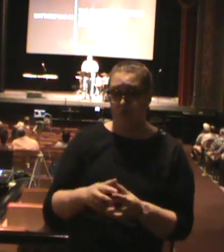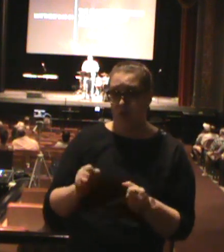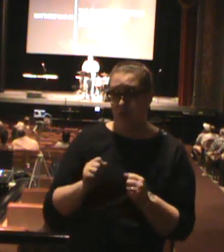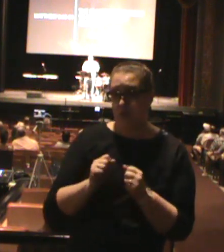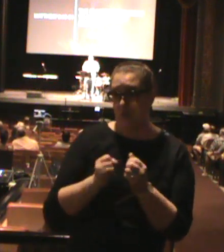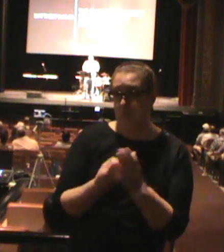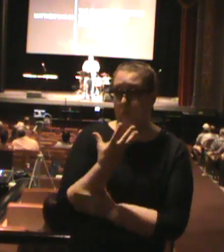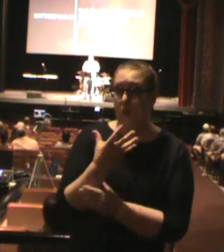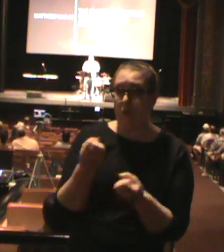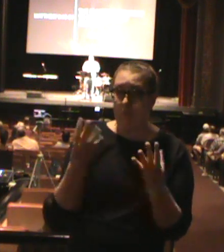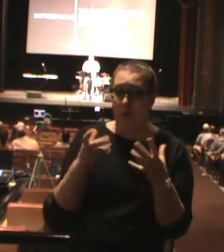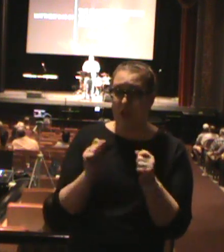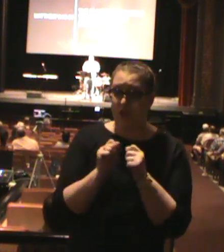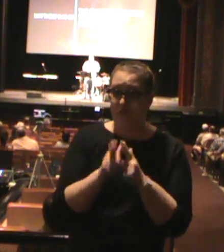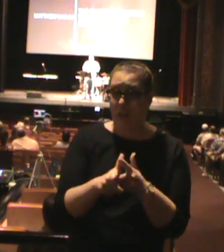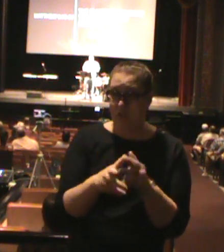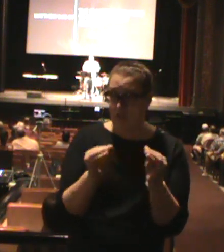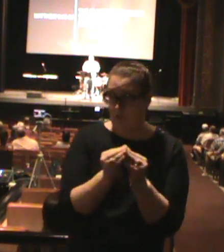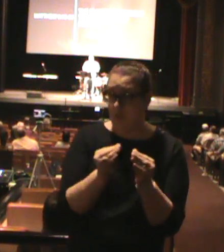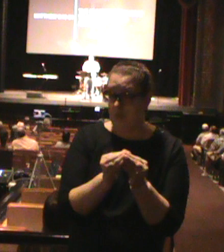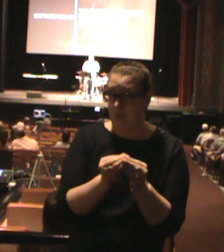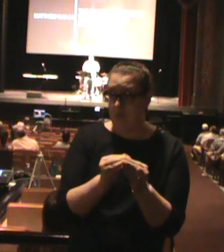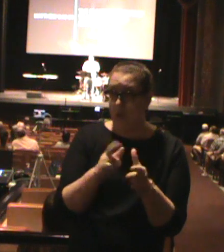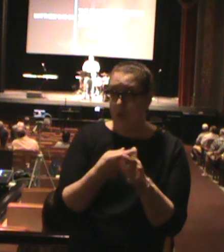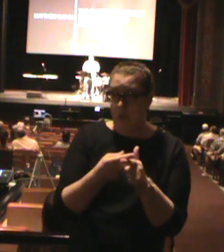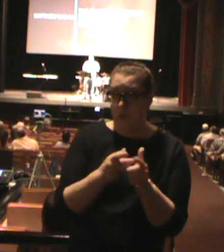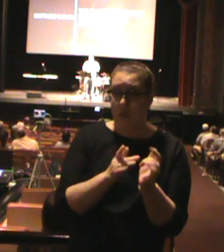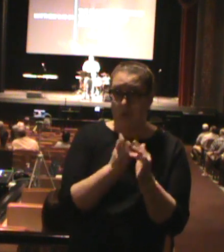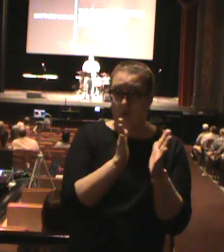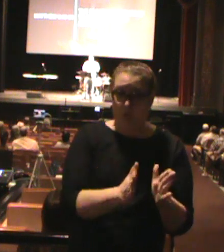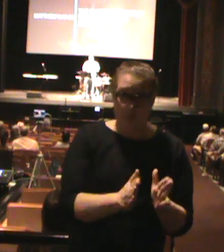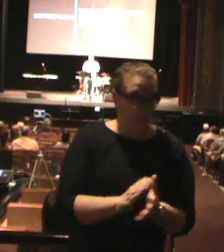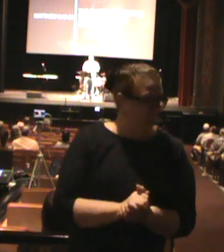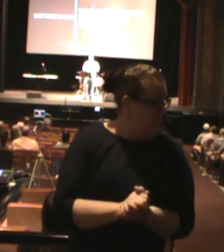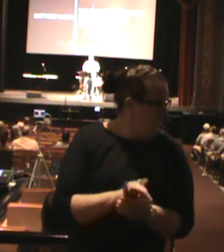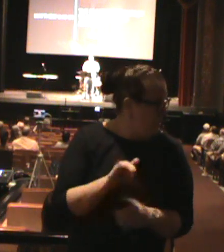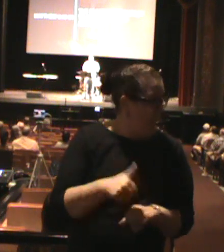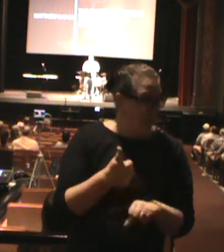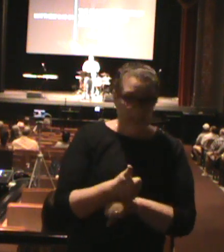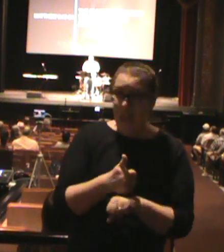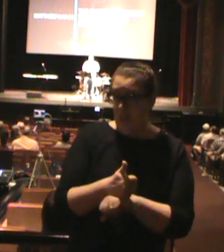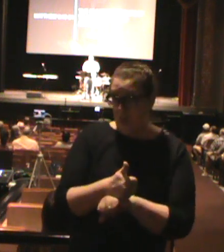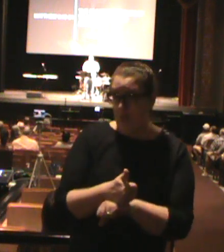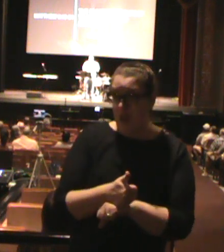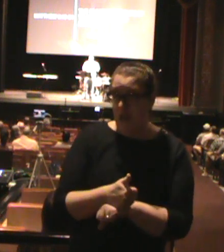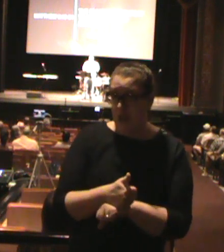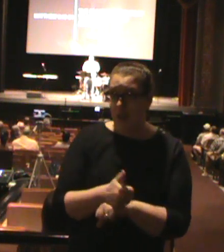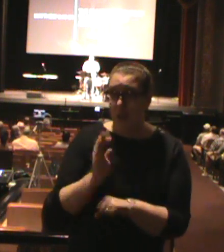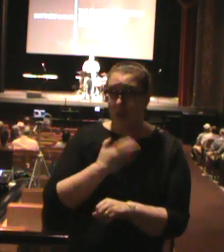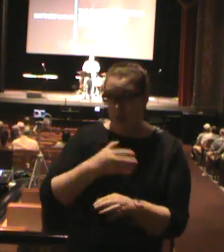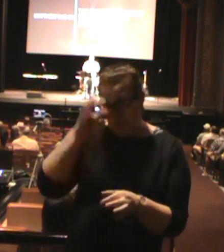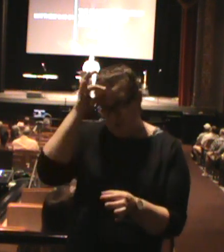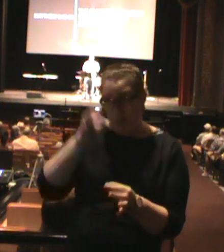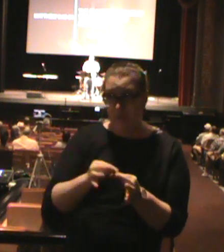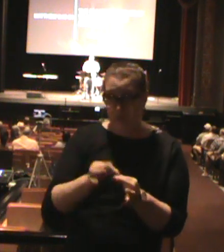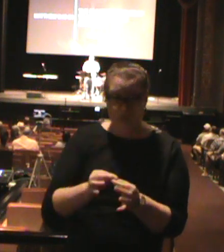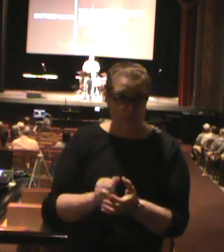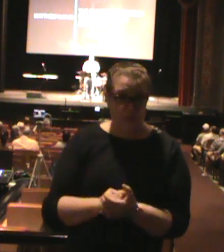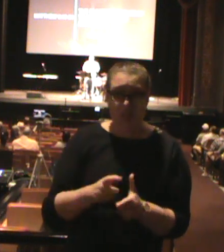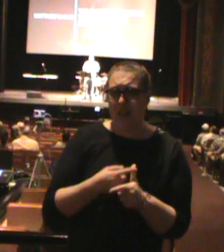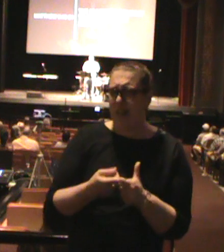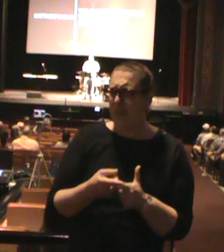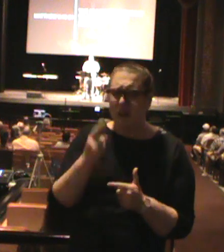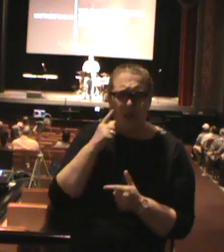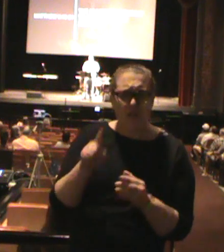So I thought about, you know what? That's like a threat to Christianity. And then I thought maybe as much